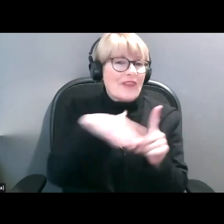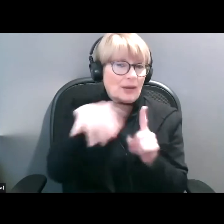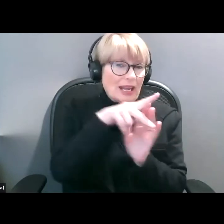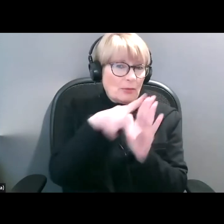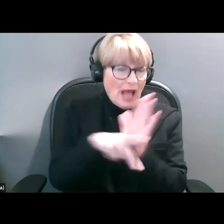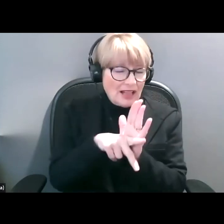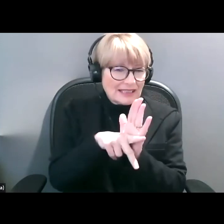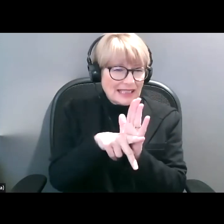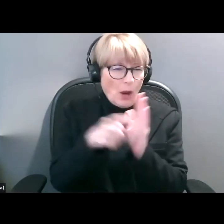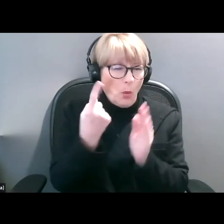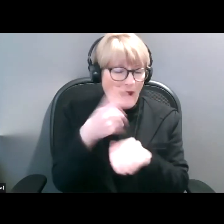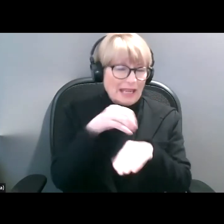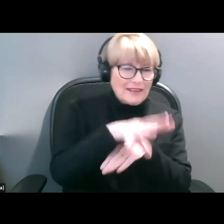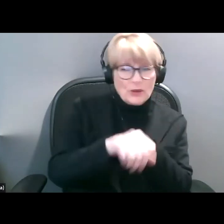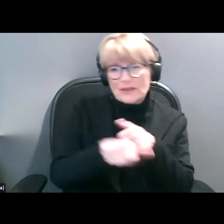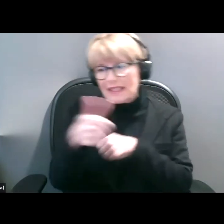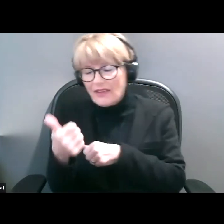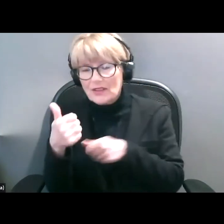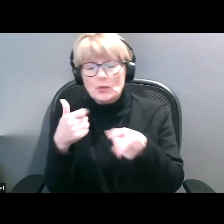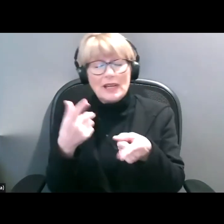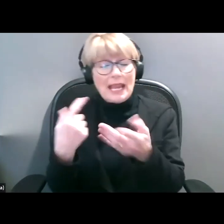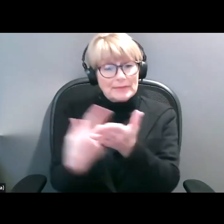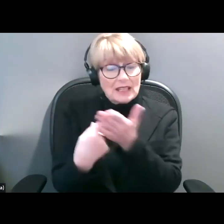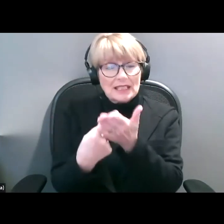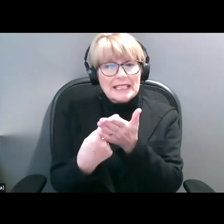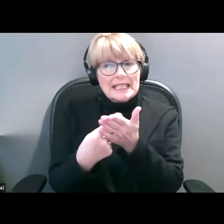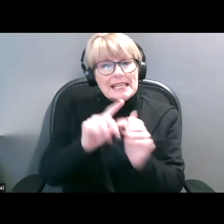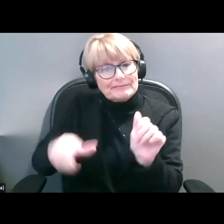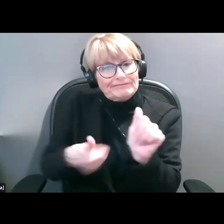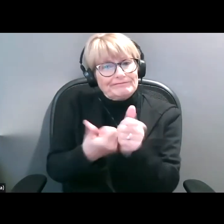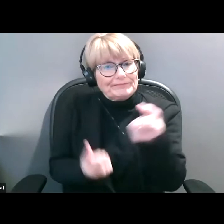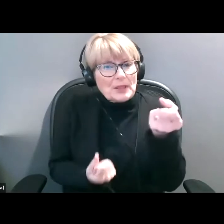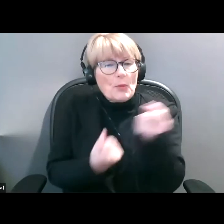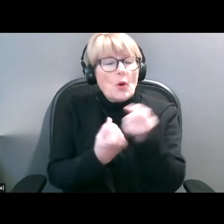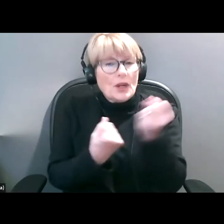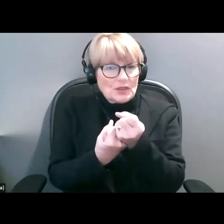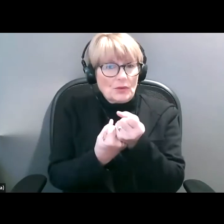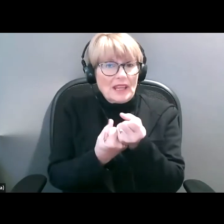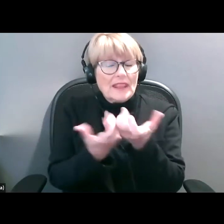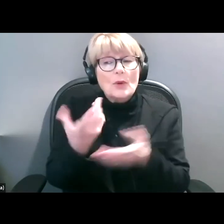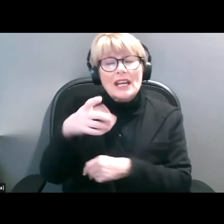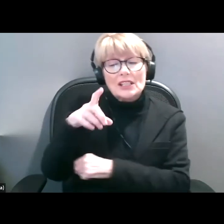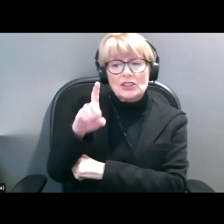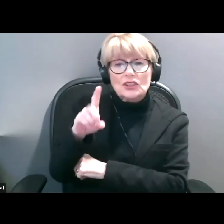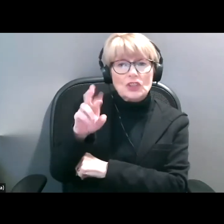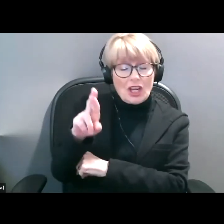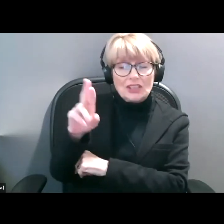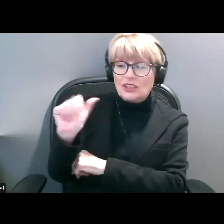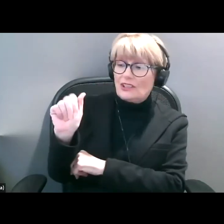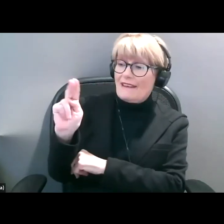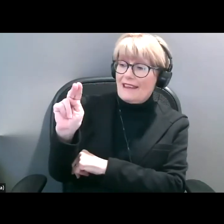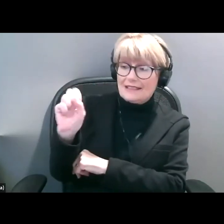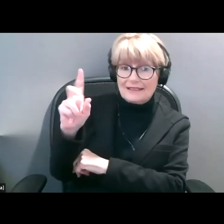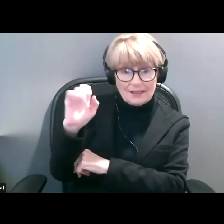what I'm talking about dovetails very nicely with what Dr. David Ansel was talking